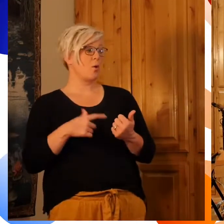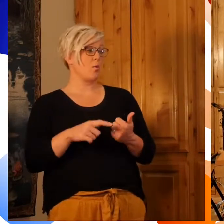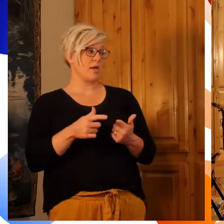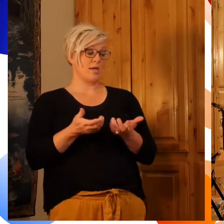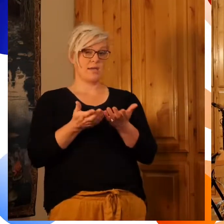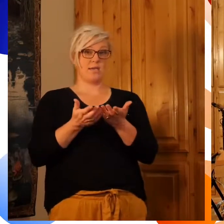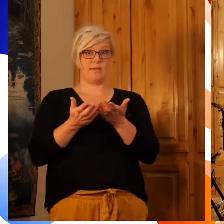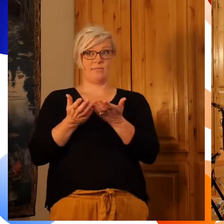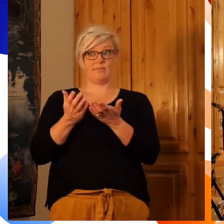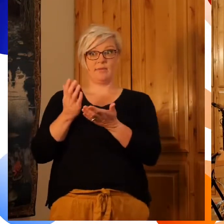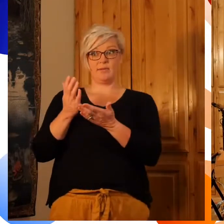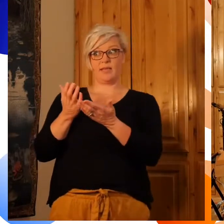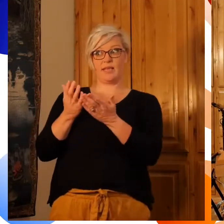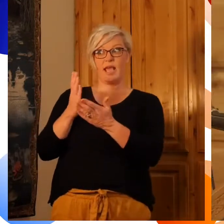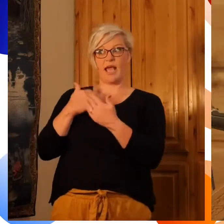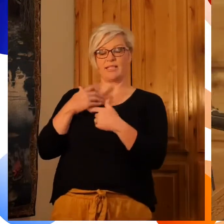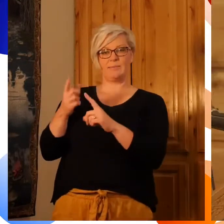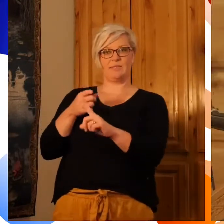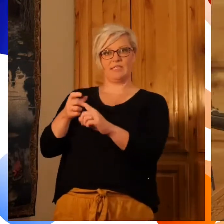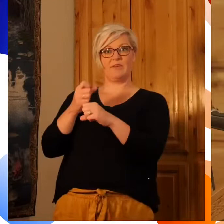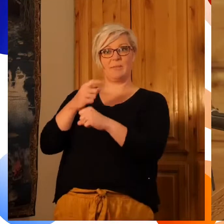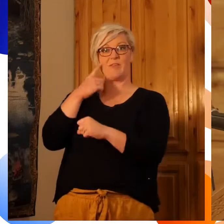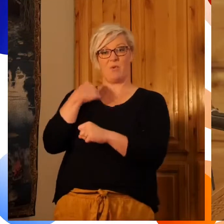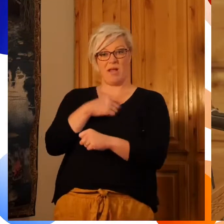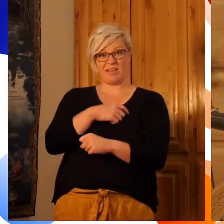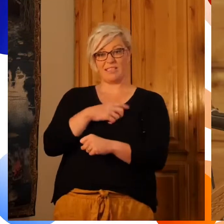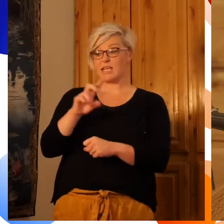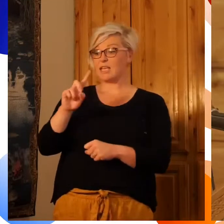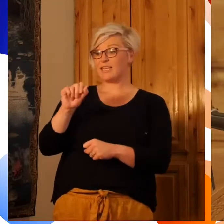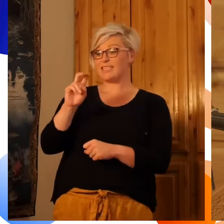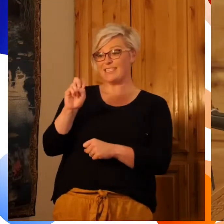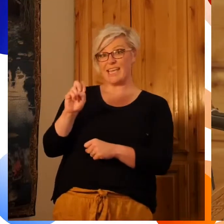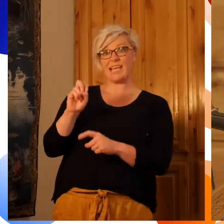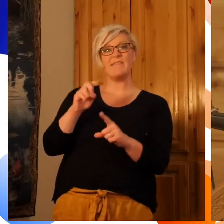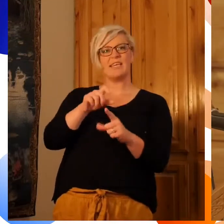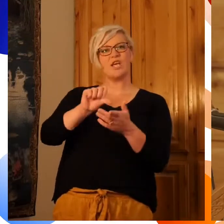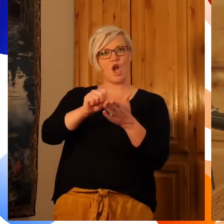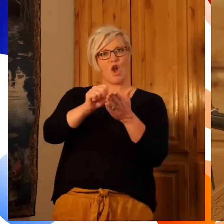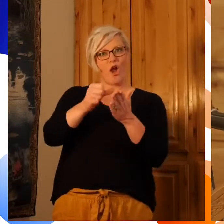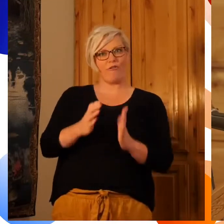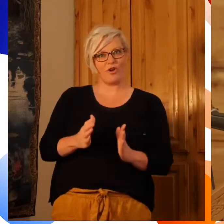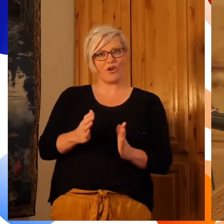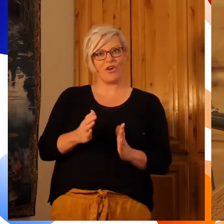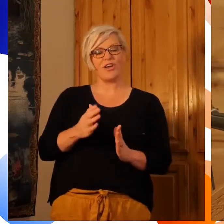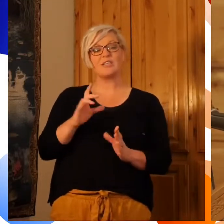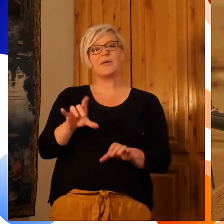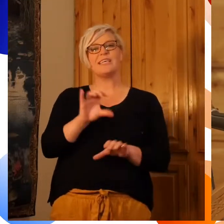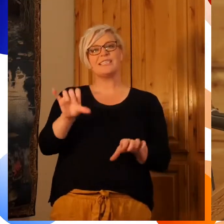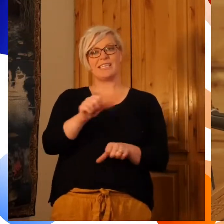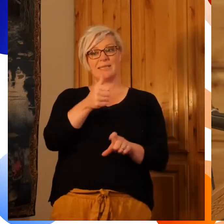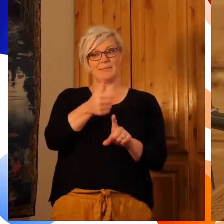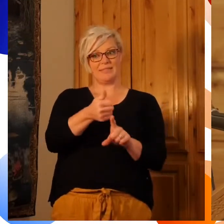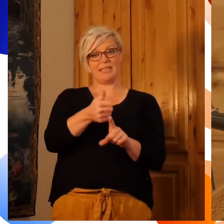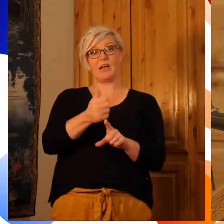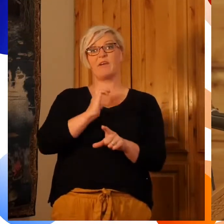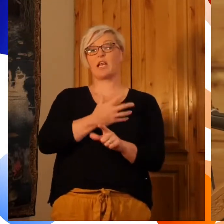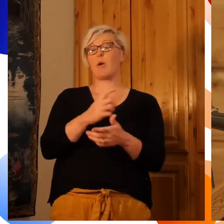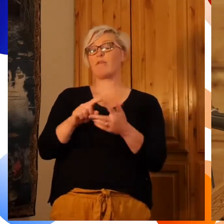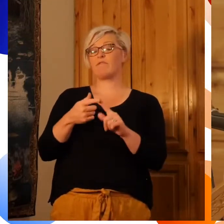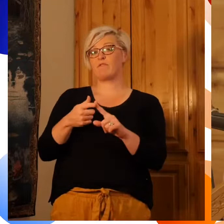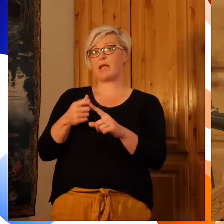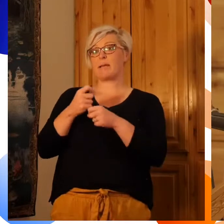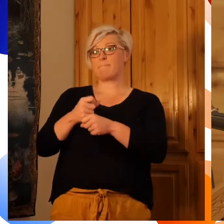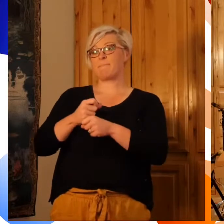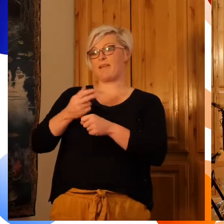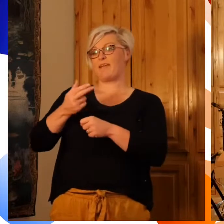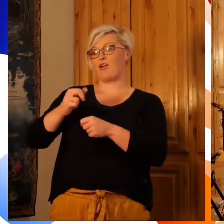on. And Dave is a wood carver. He did the carving on this harp, and a friend of ours in town constructed it. I've got Celtic